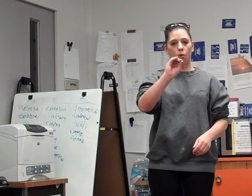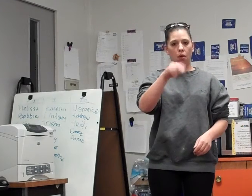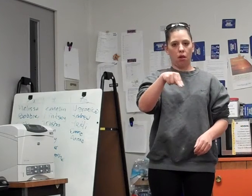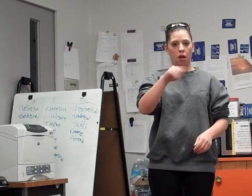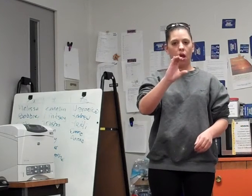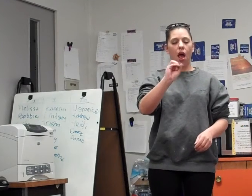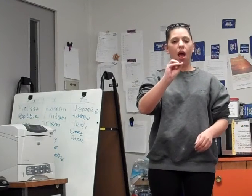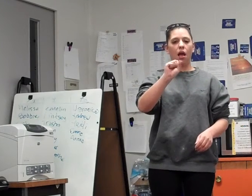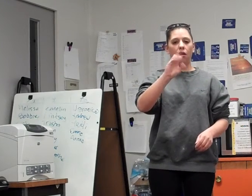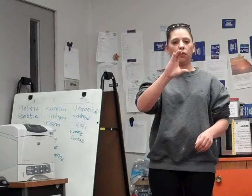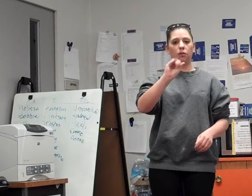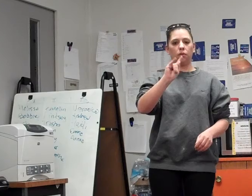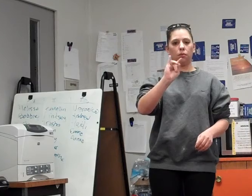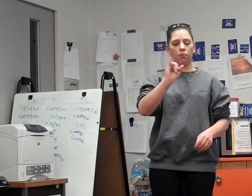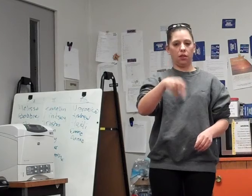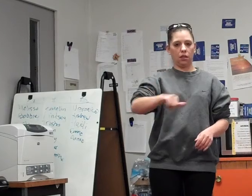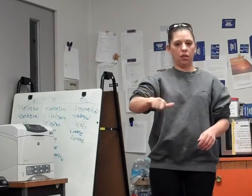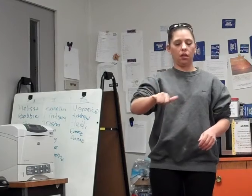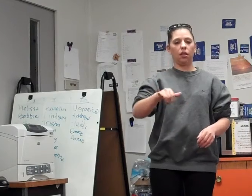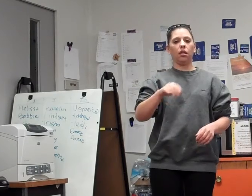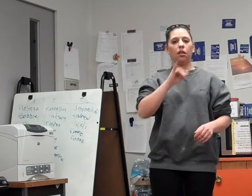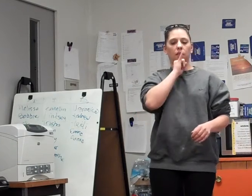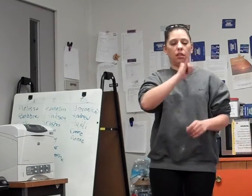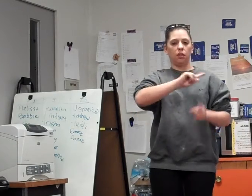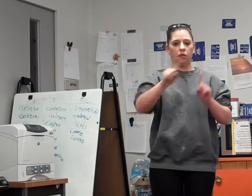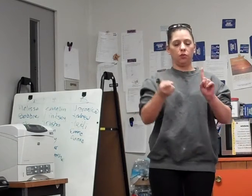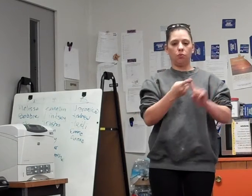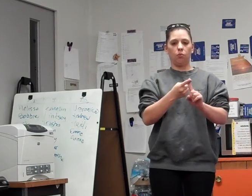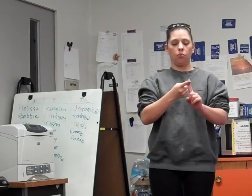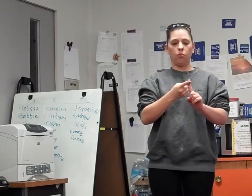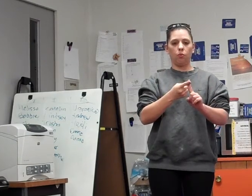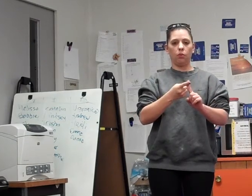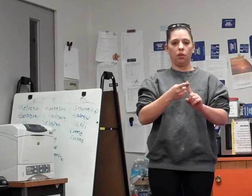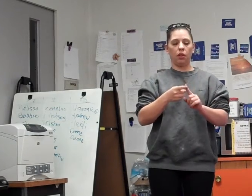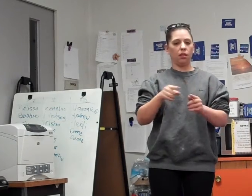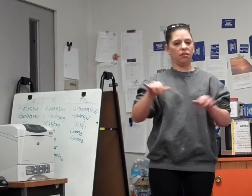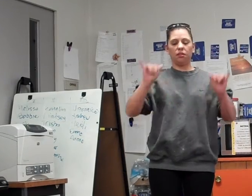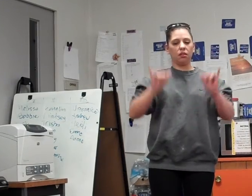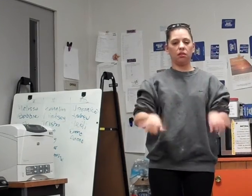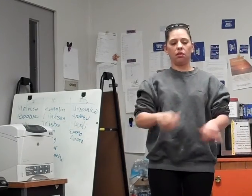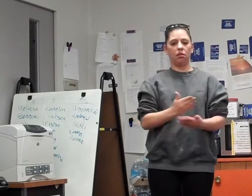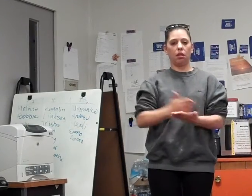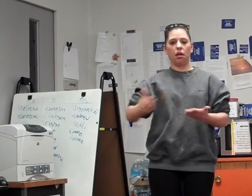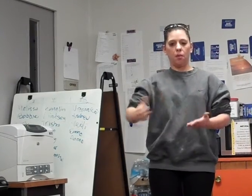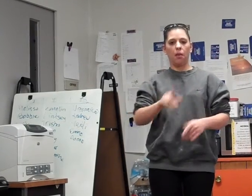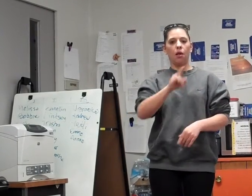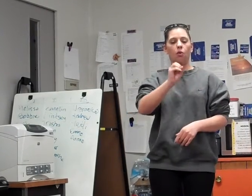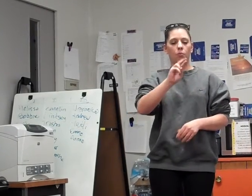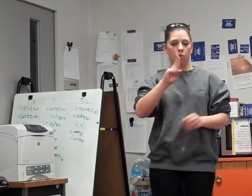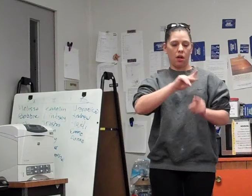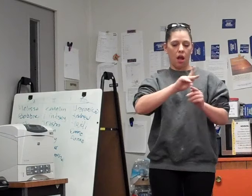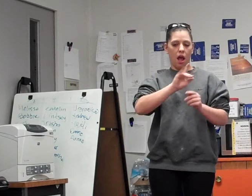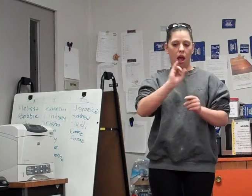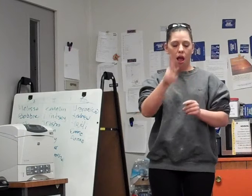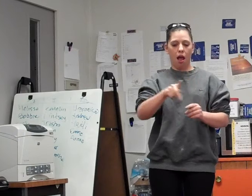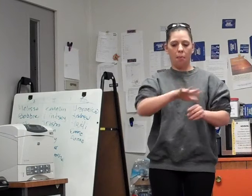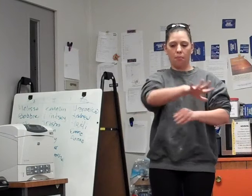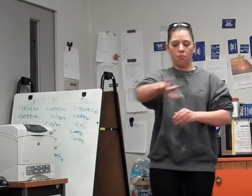our facility, and a colonoscopy is where we do the same thing. We bring them into the pre-op area, we get them ready for the